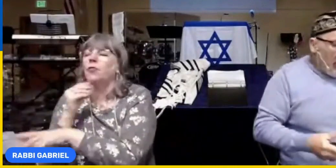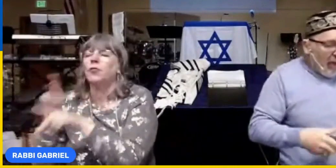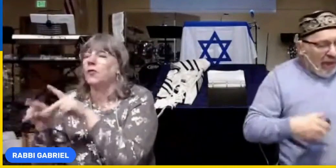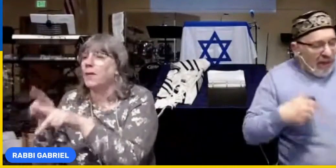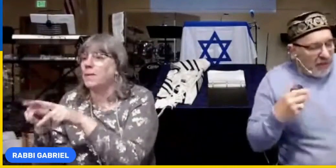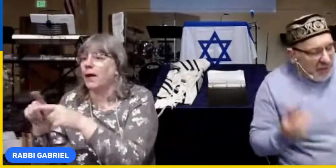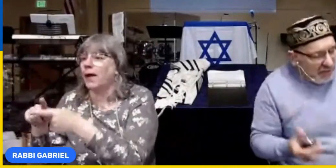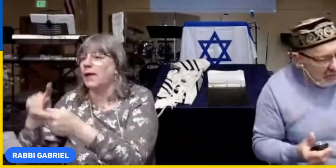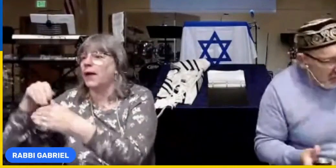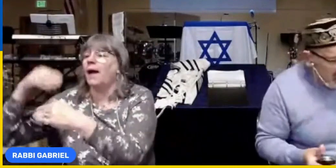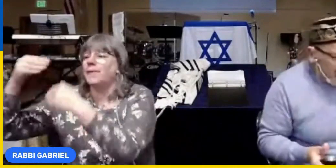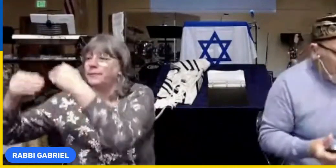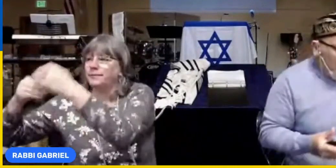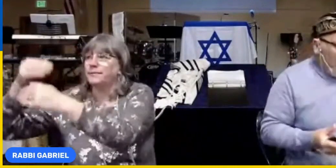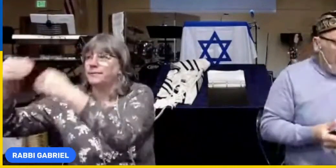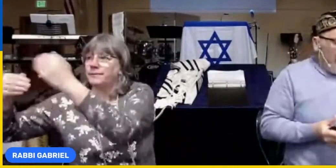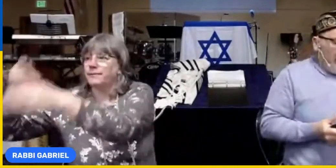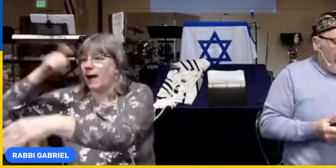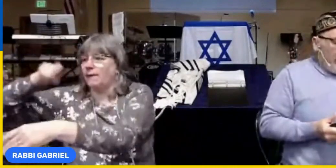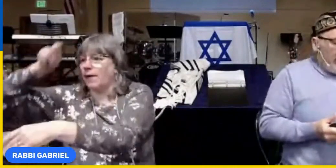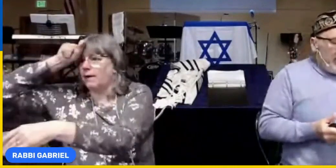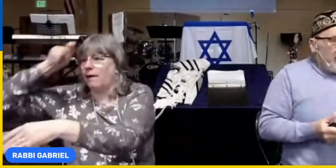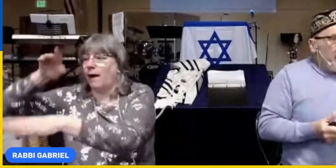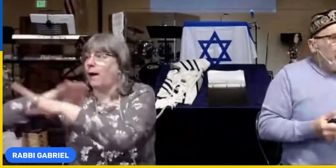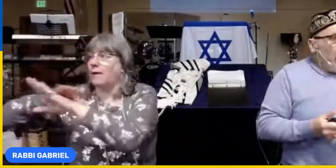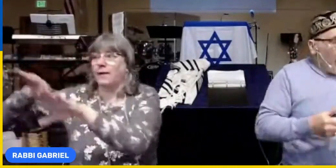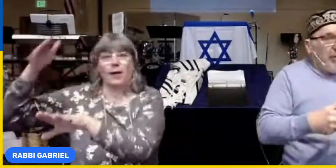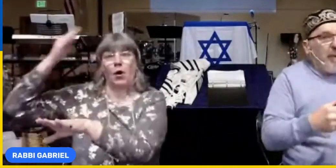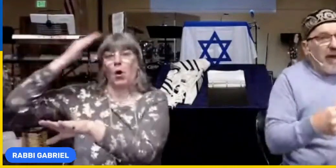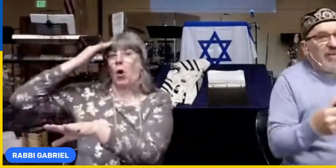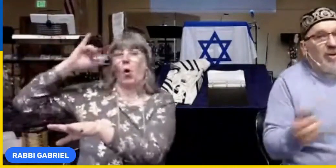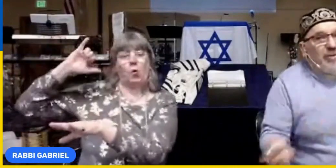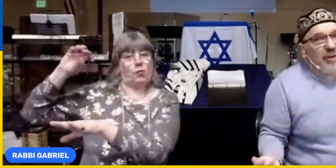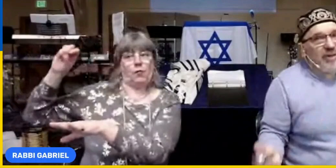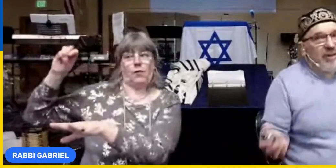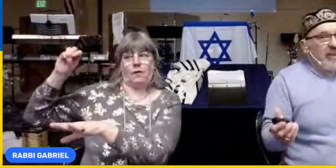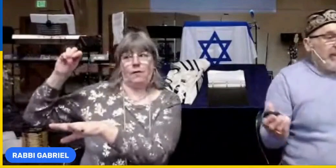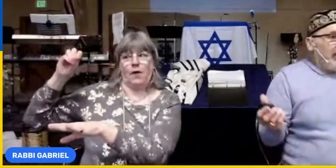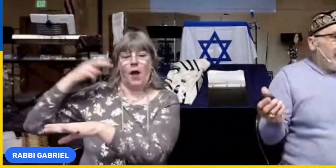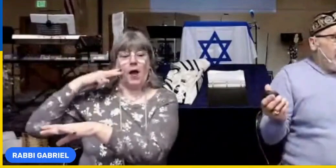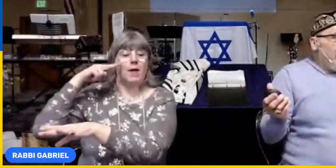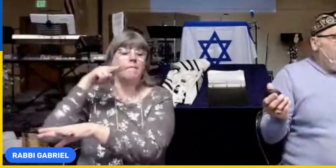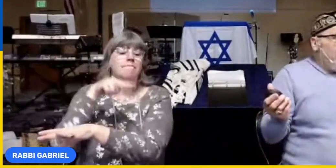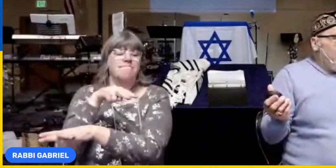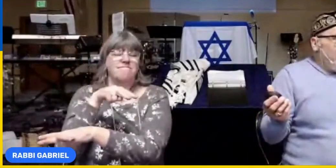You know, so this story of the Passover